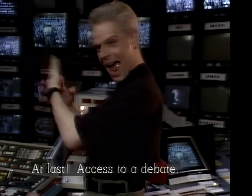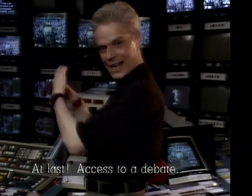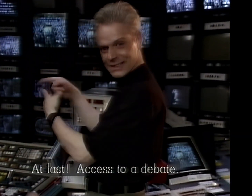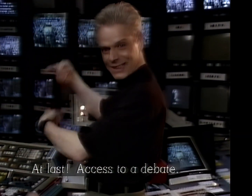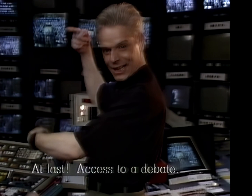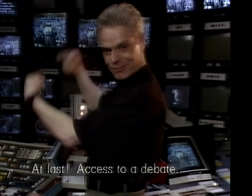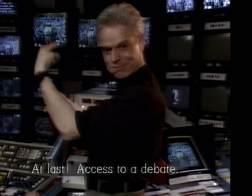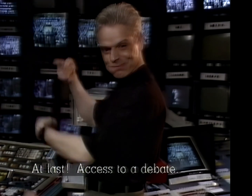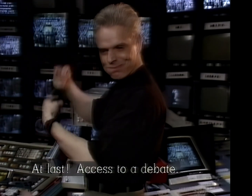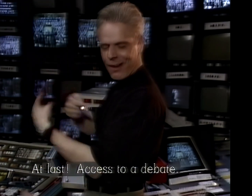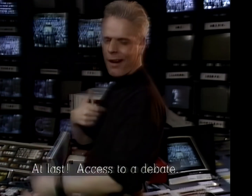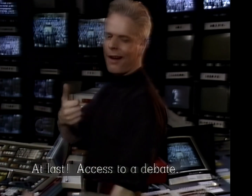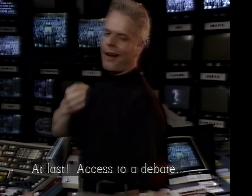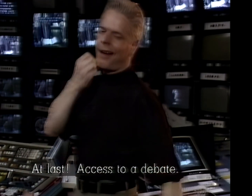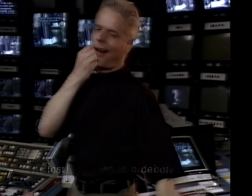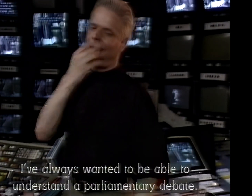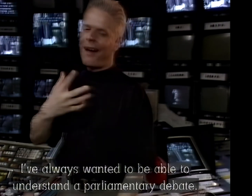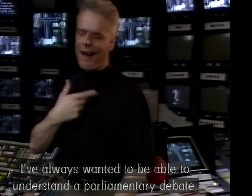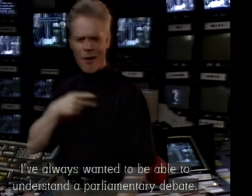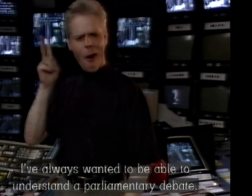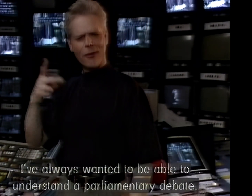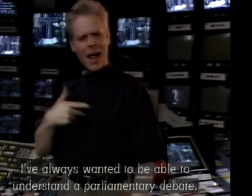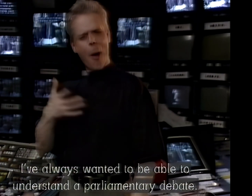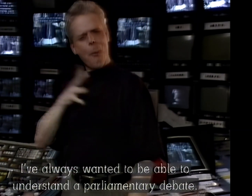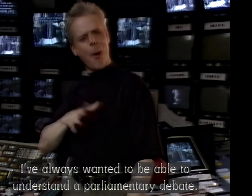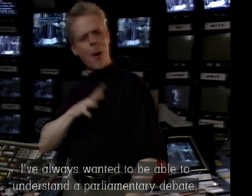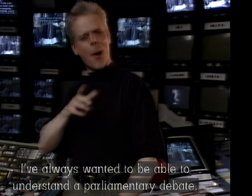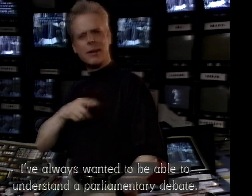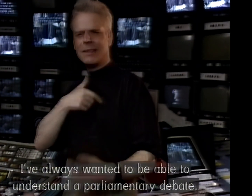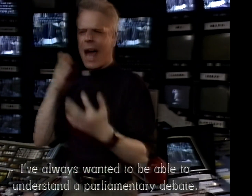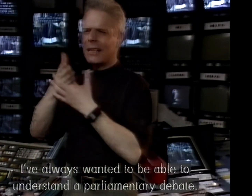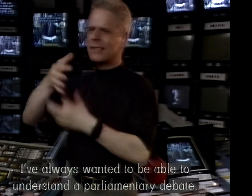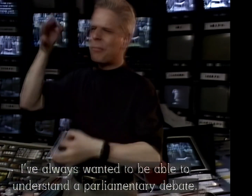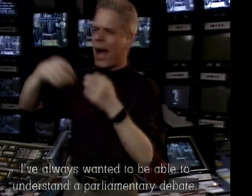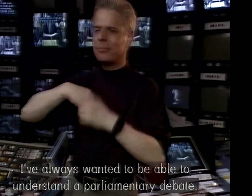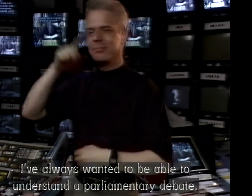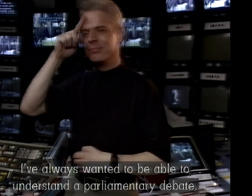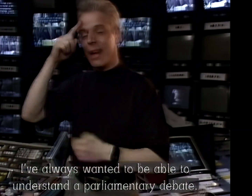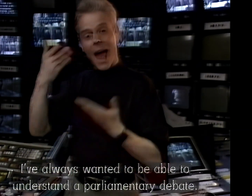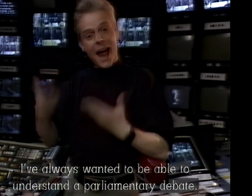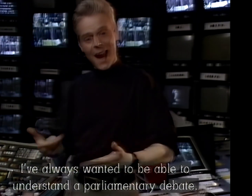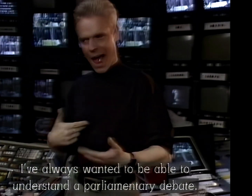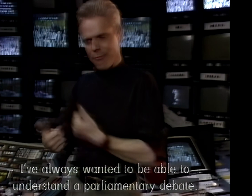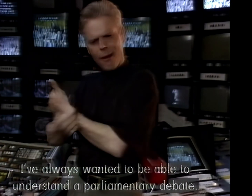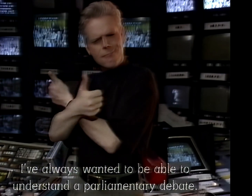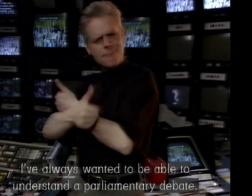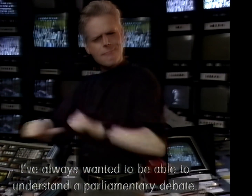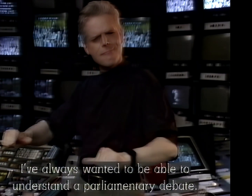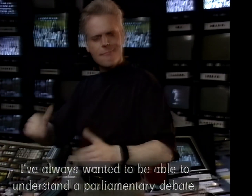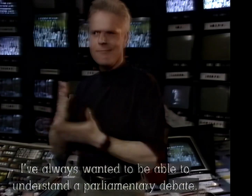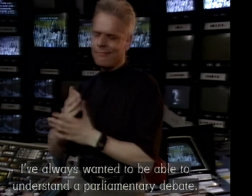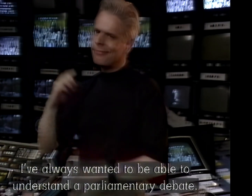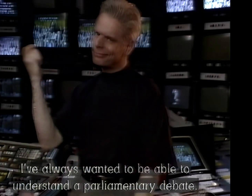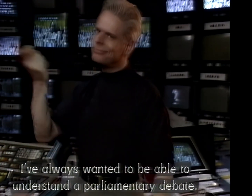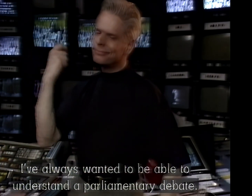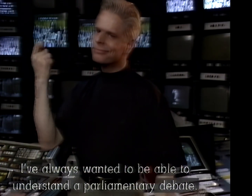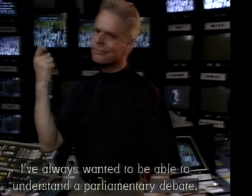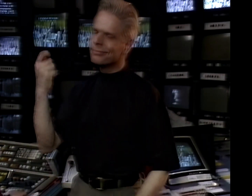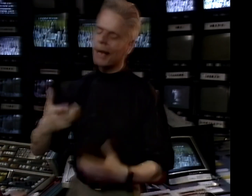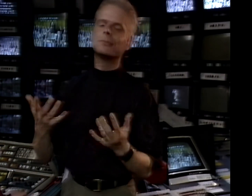At last, access to a debate. It's fantastic. I've always wanted to be able to understand a parliamentary debate, and now I can. It's a great feeling.